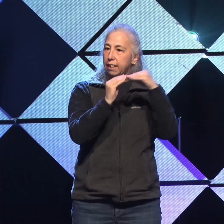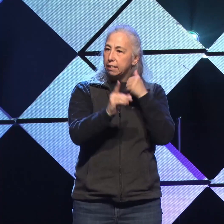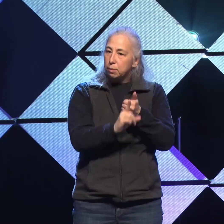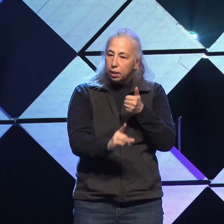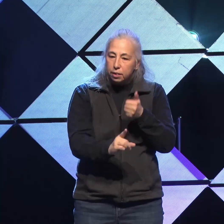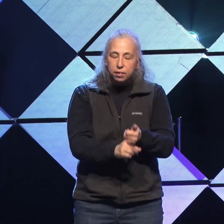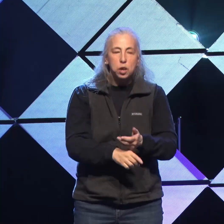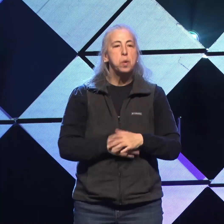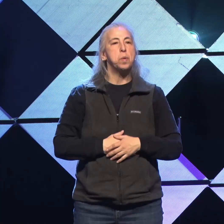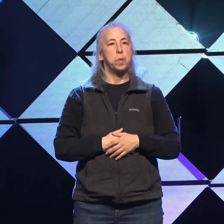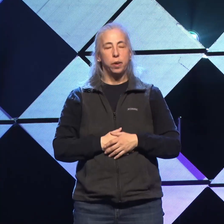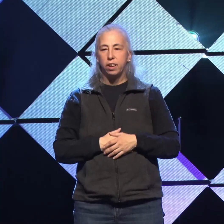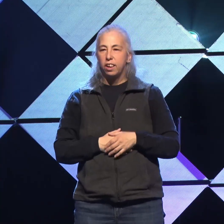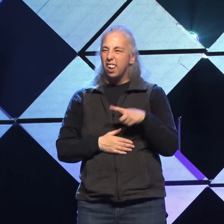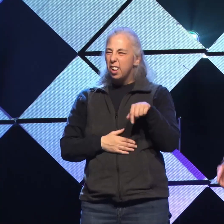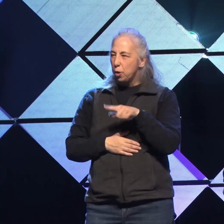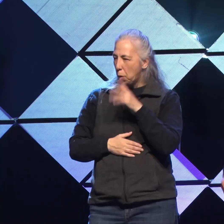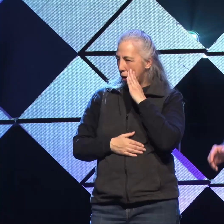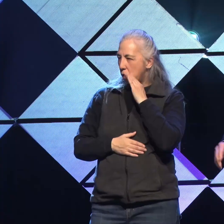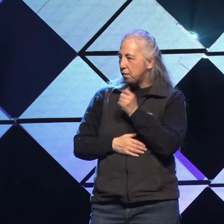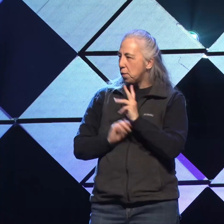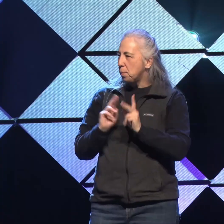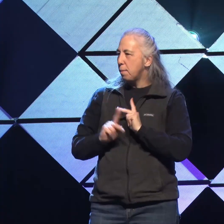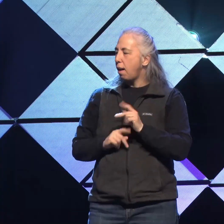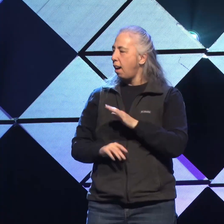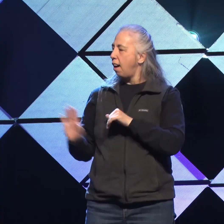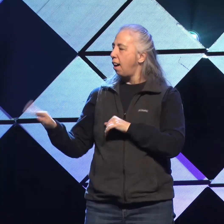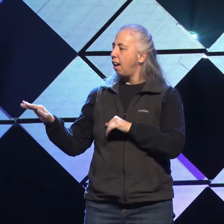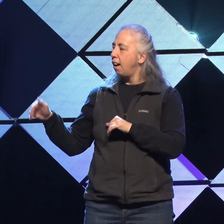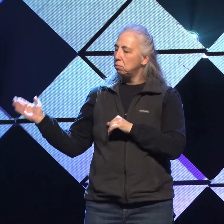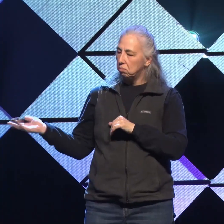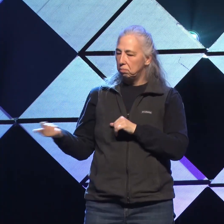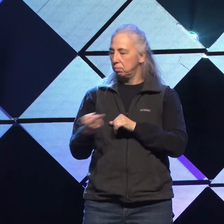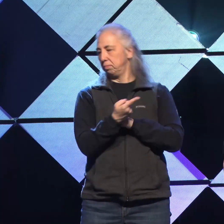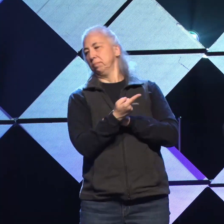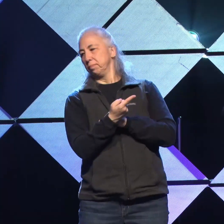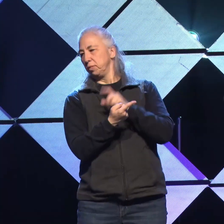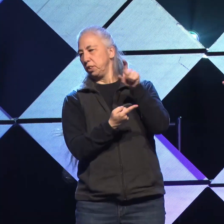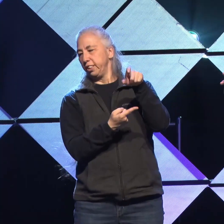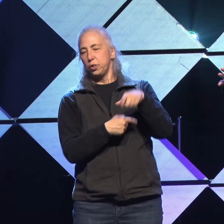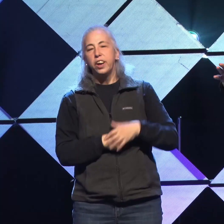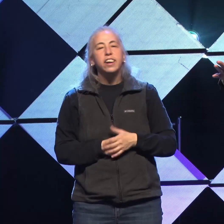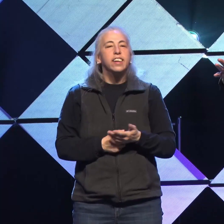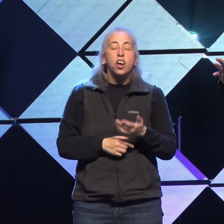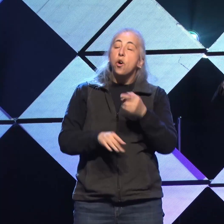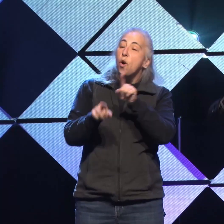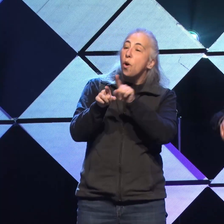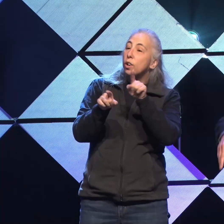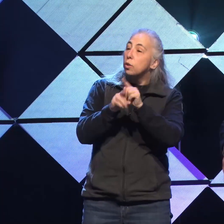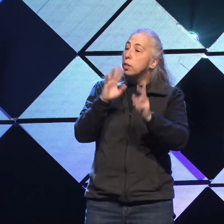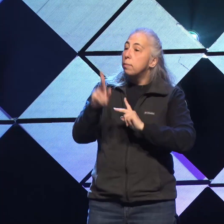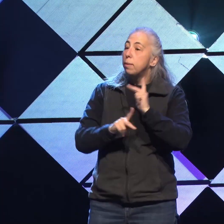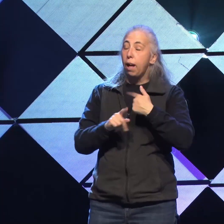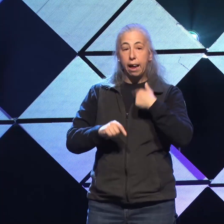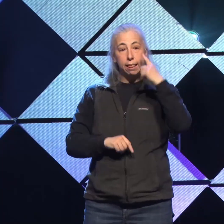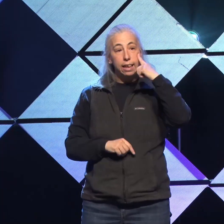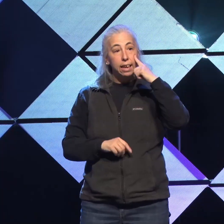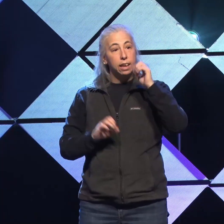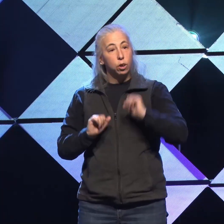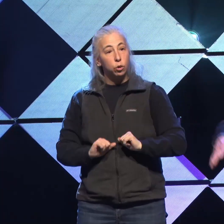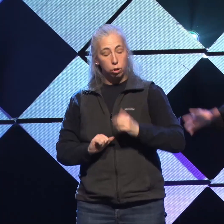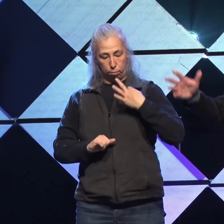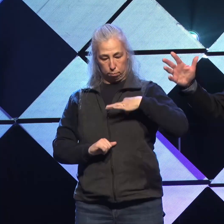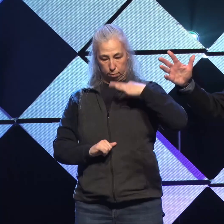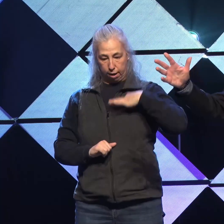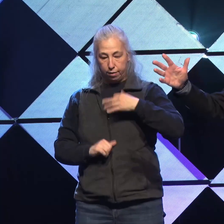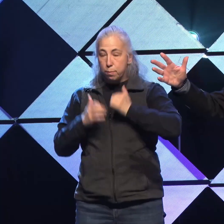don't you know a few people you'd like to go to that thing? And I'm also thinking, who the people I think could use it most?